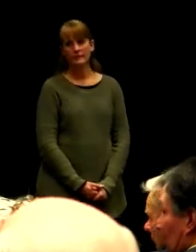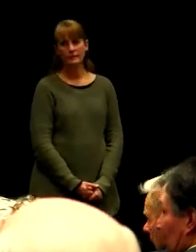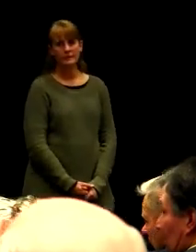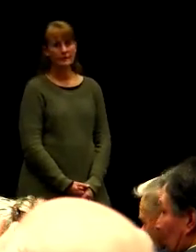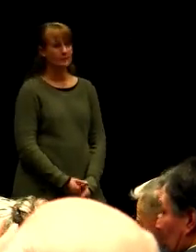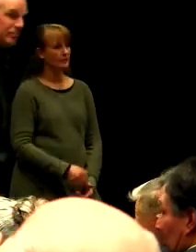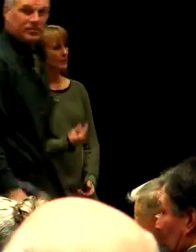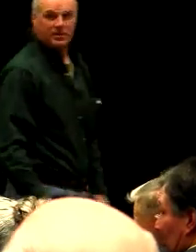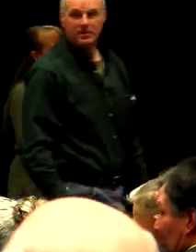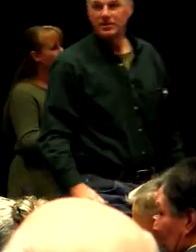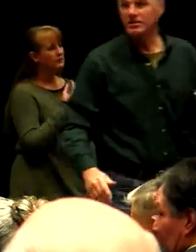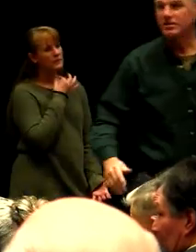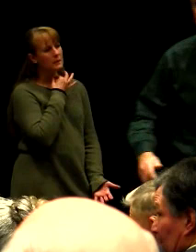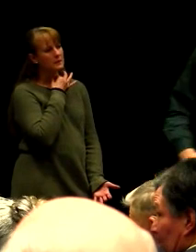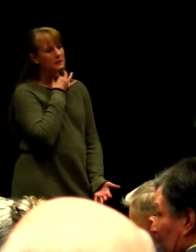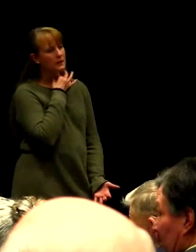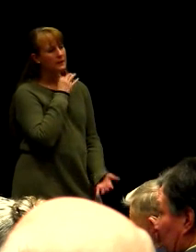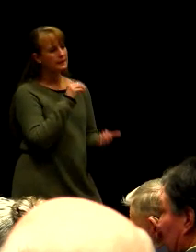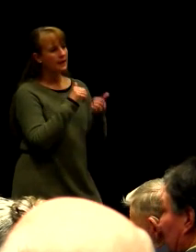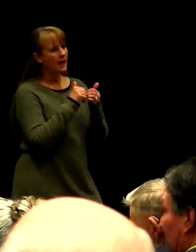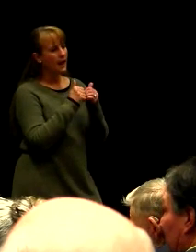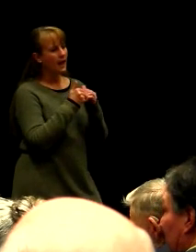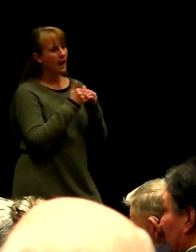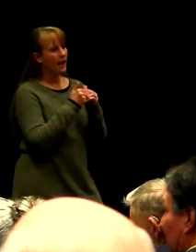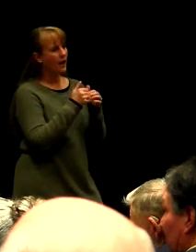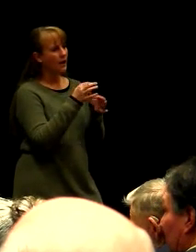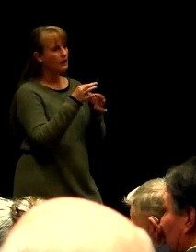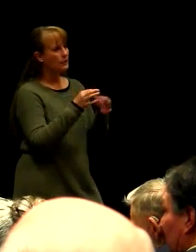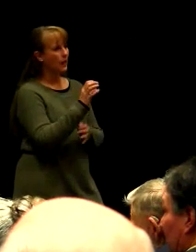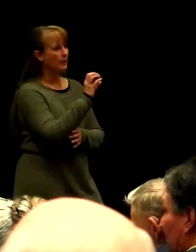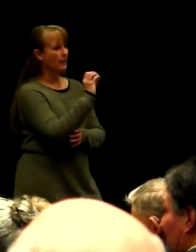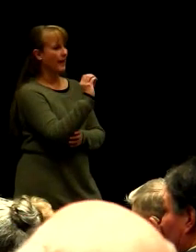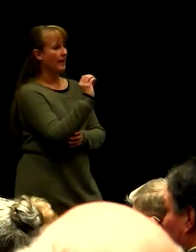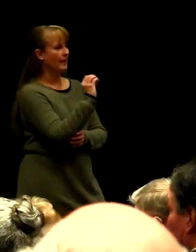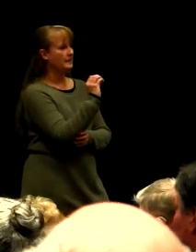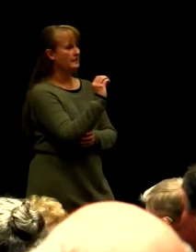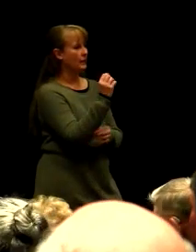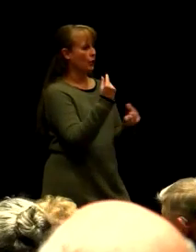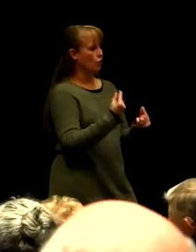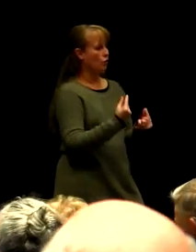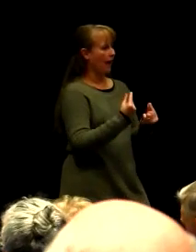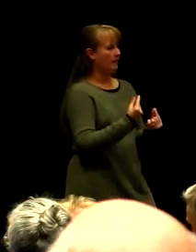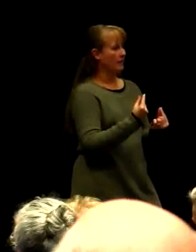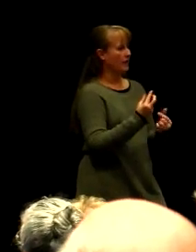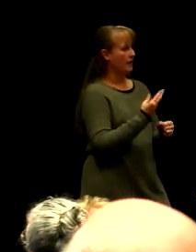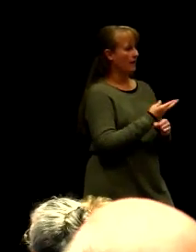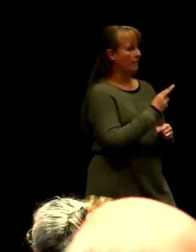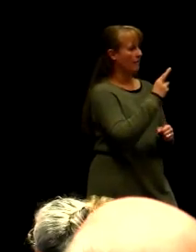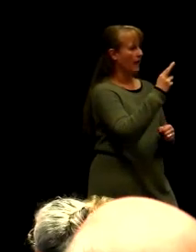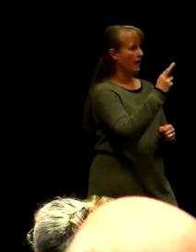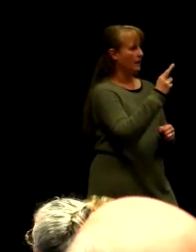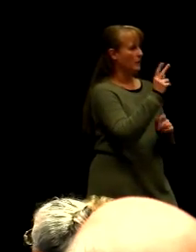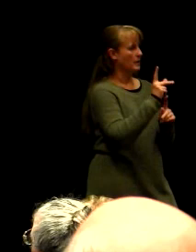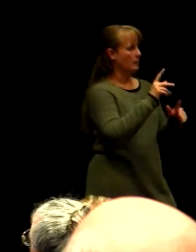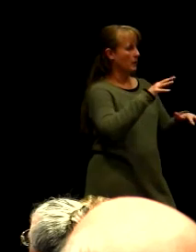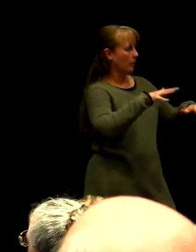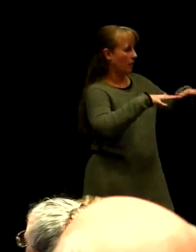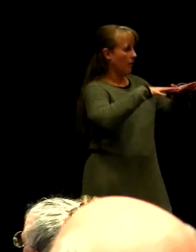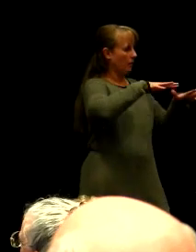I'm just curious, the depiction of a zero gravity flight was really well done, and